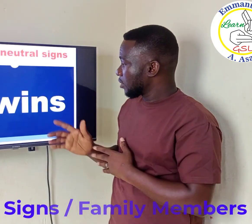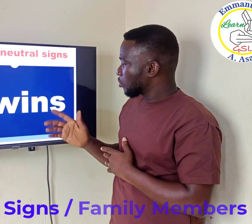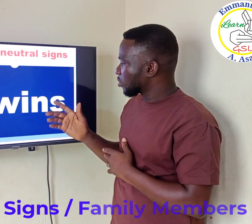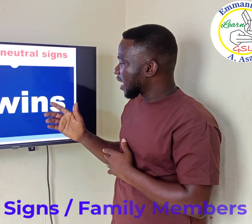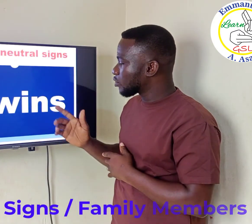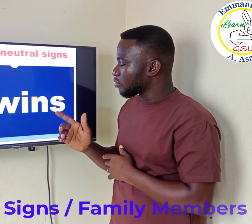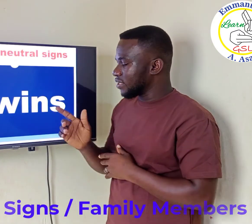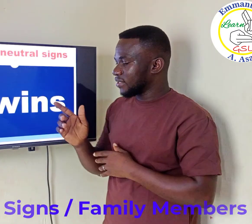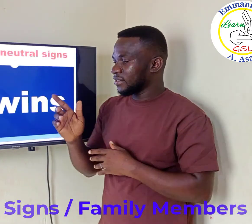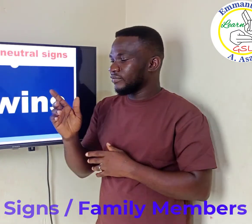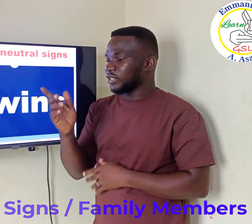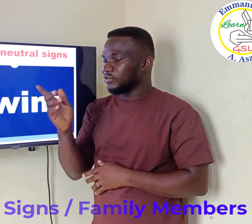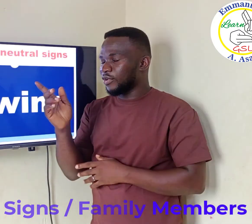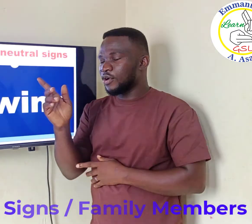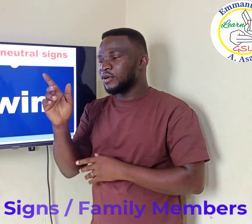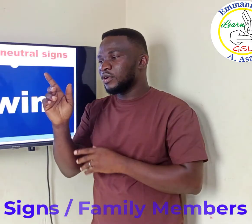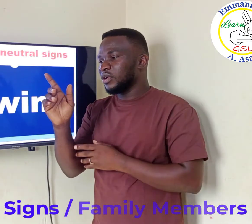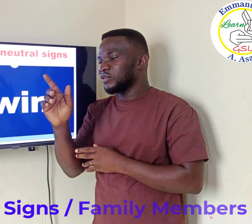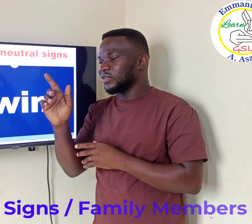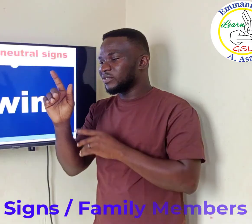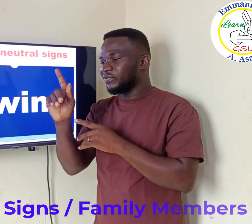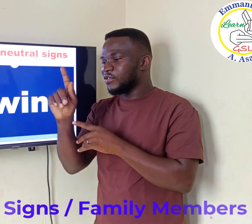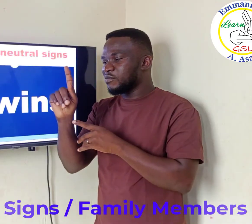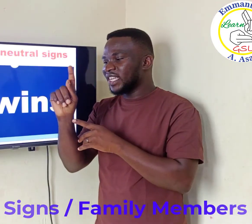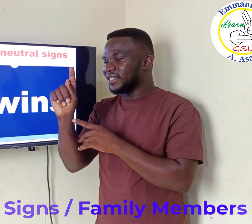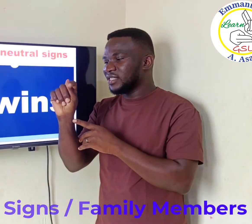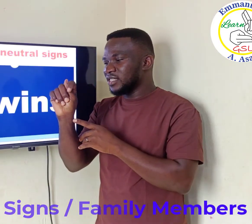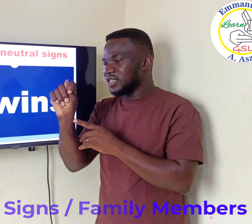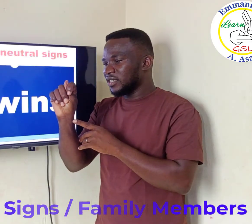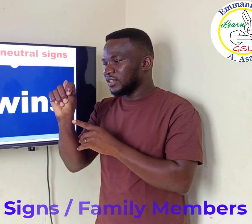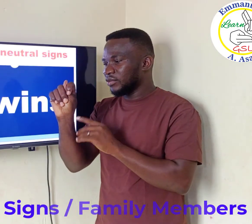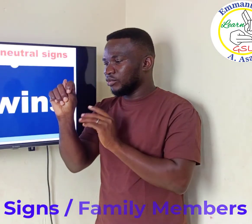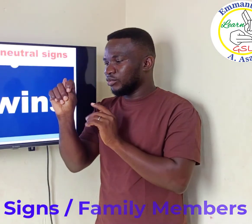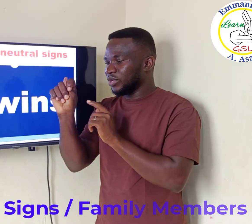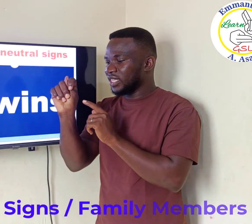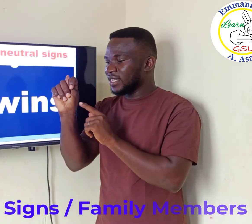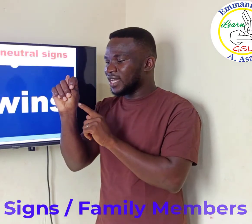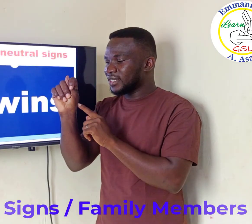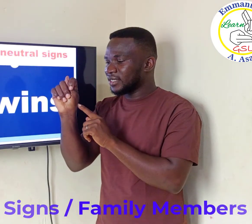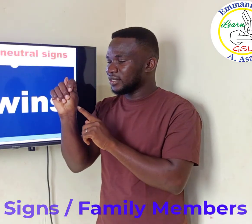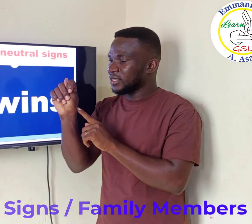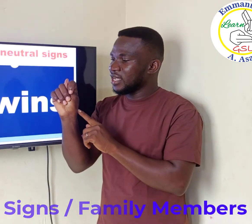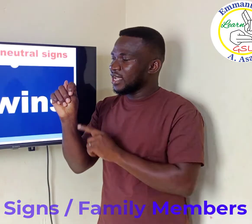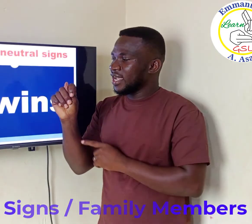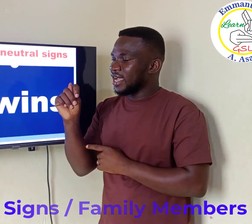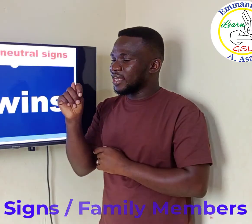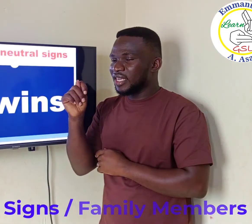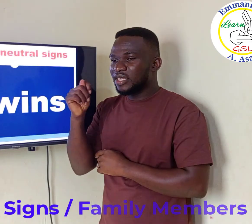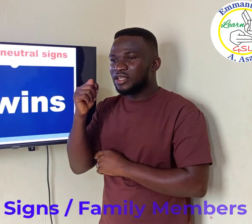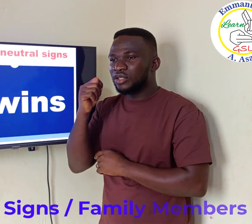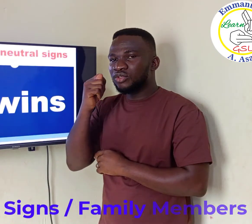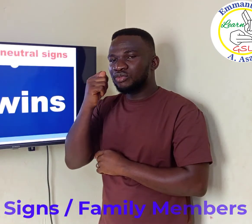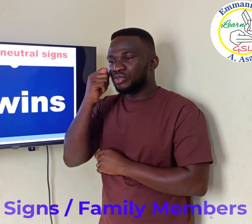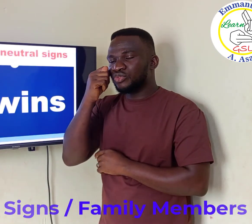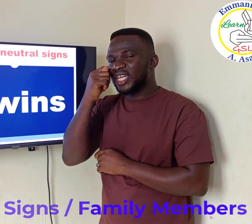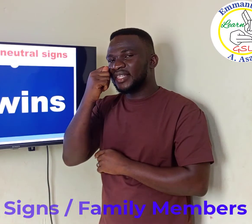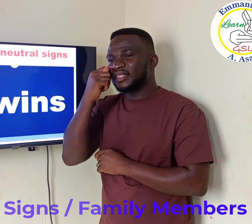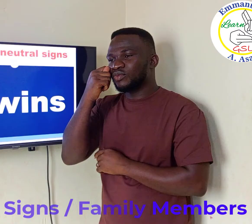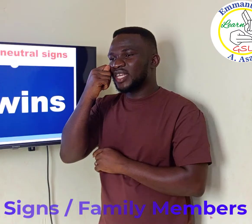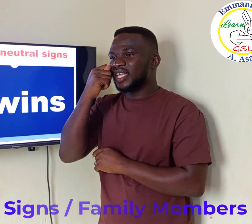To sign twins, first of all, you have to form the T with this hand, and then you drag it at one end